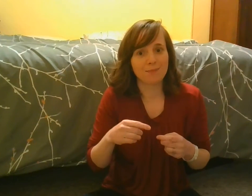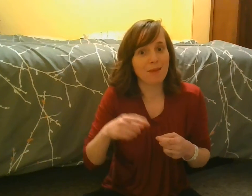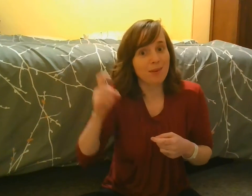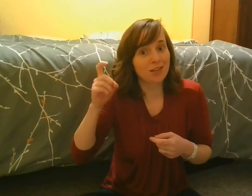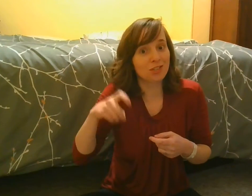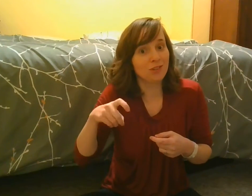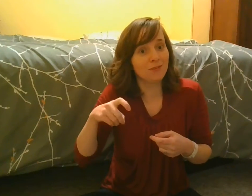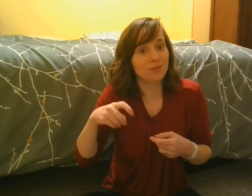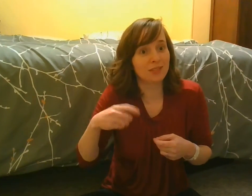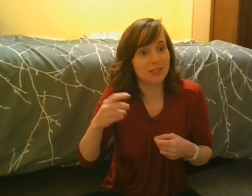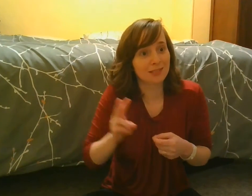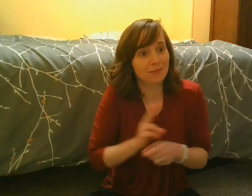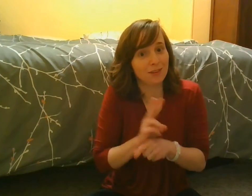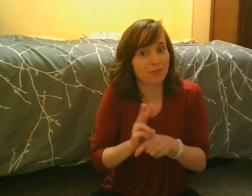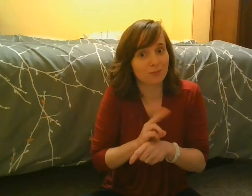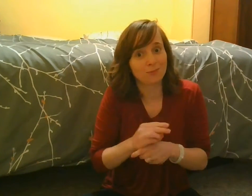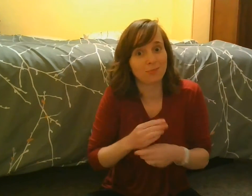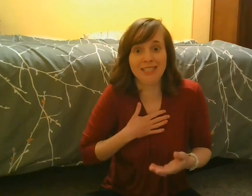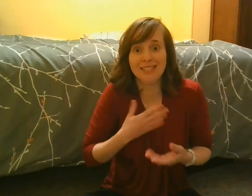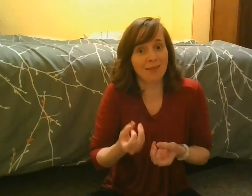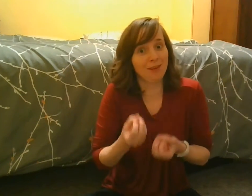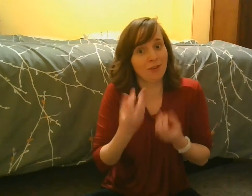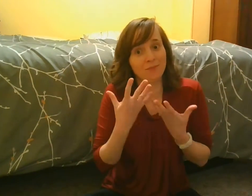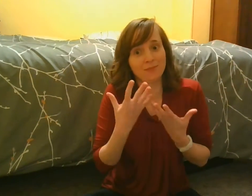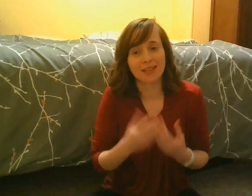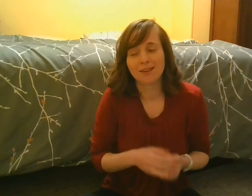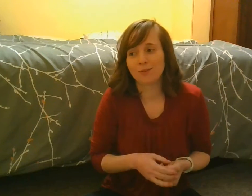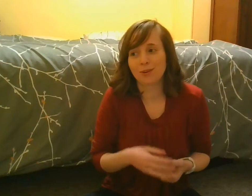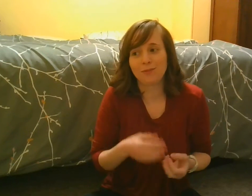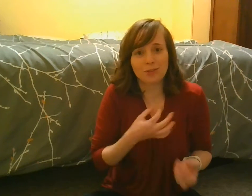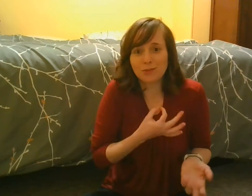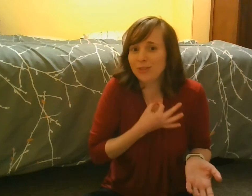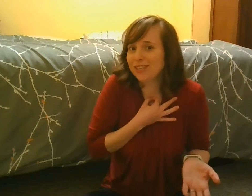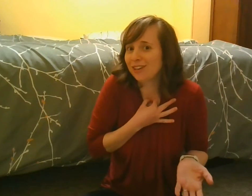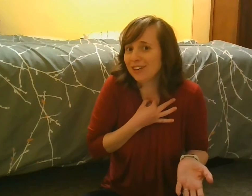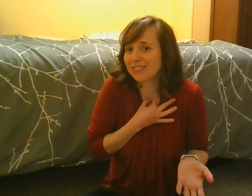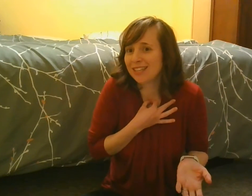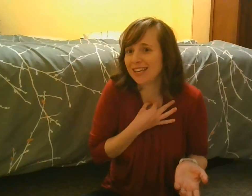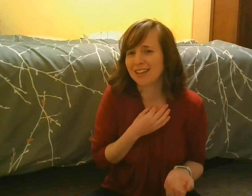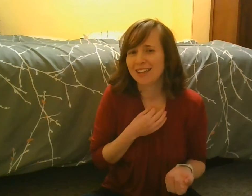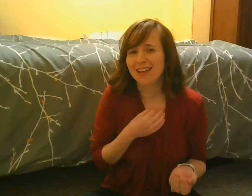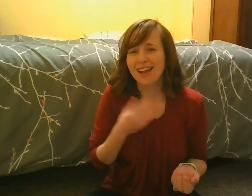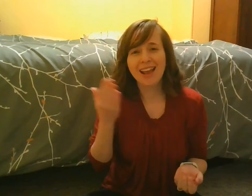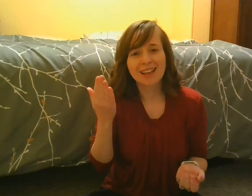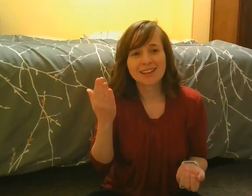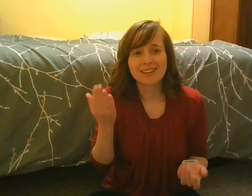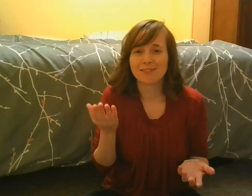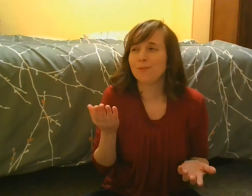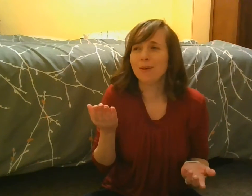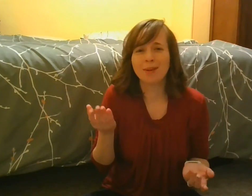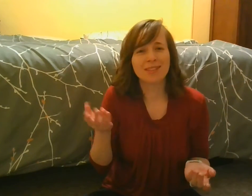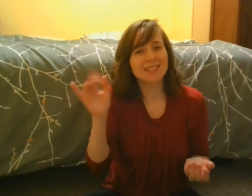maybe I should have used in this video, please let me know. Or if you're just really curious and like, hey, what about this